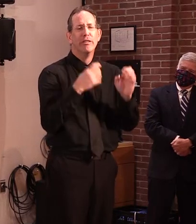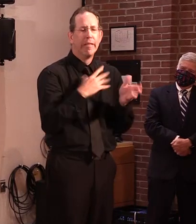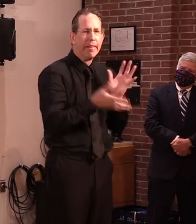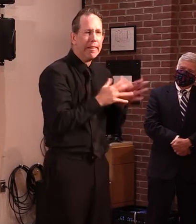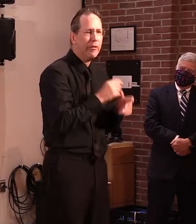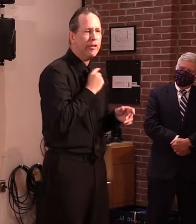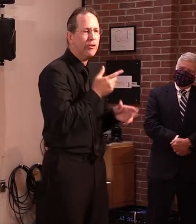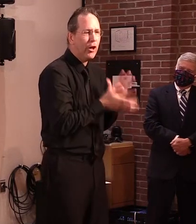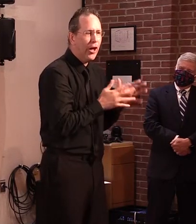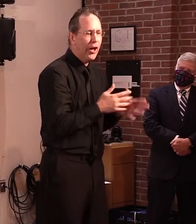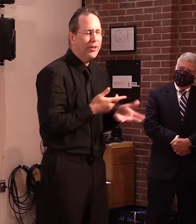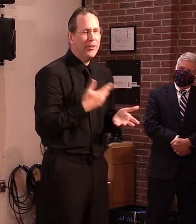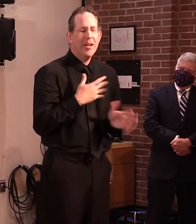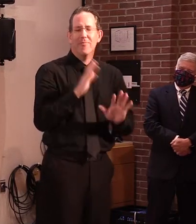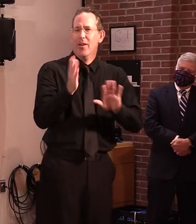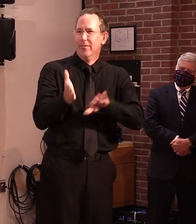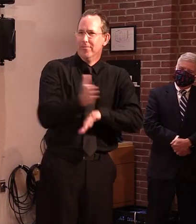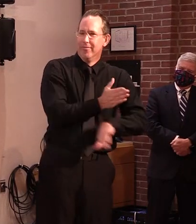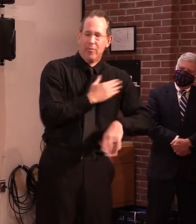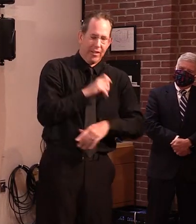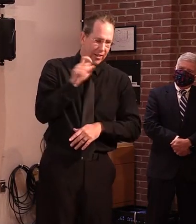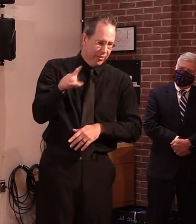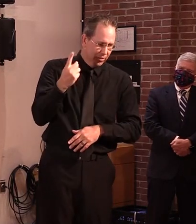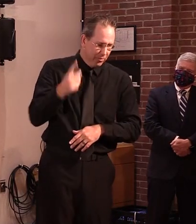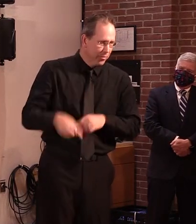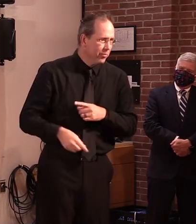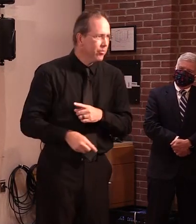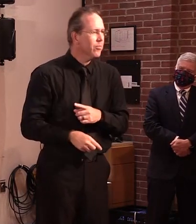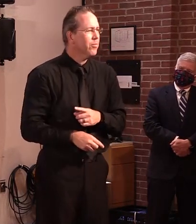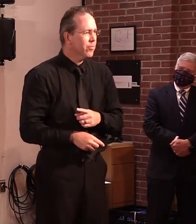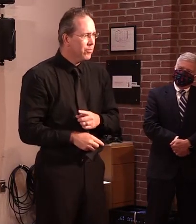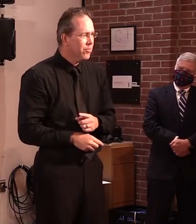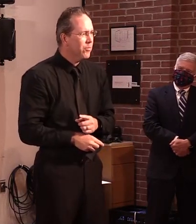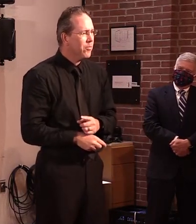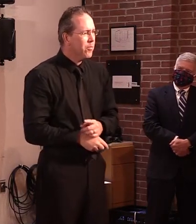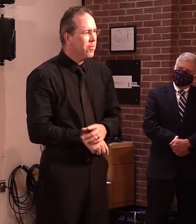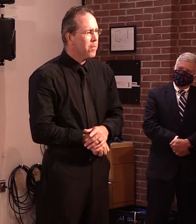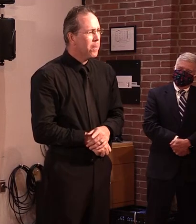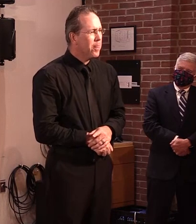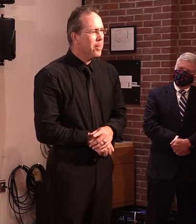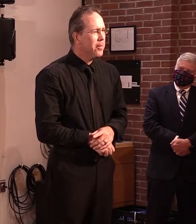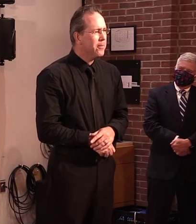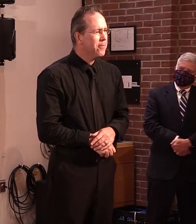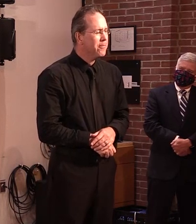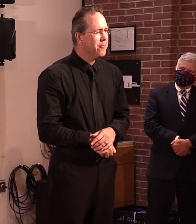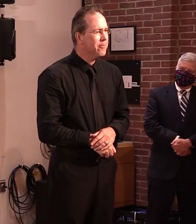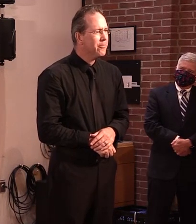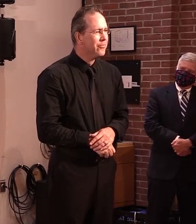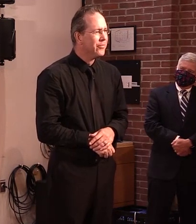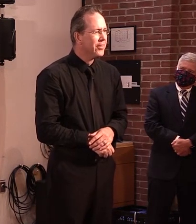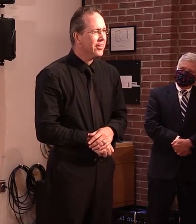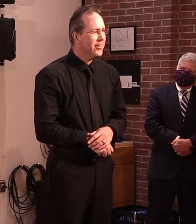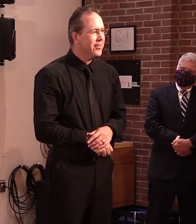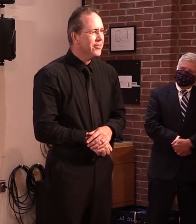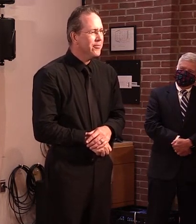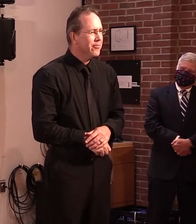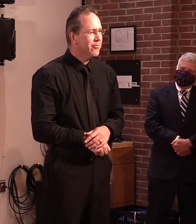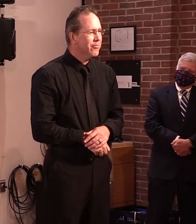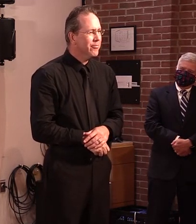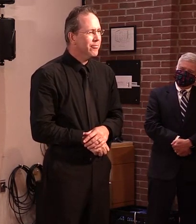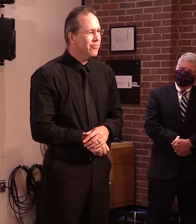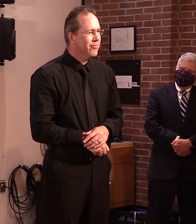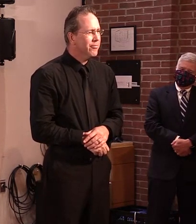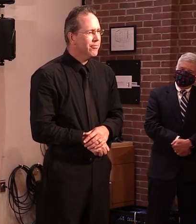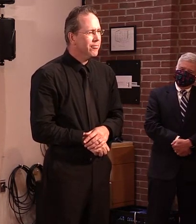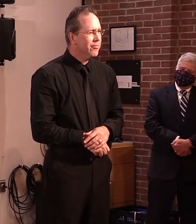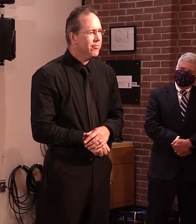Quickly, all this talk about creamies made me wonder. I've seen these things being made, and they're